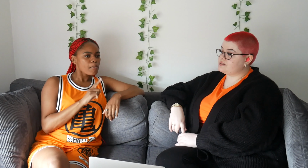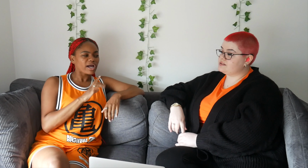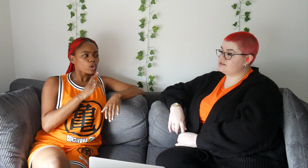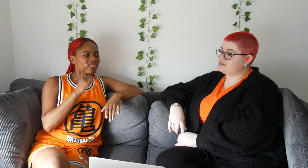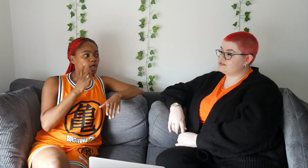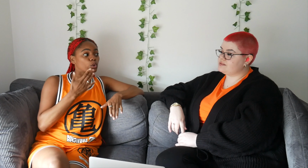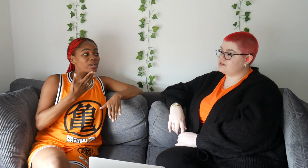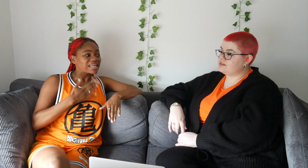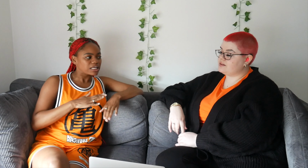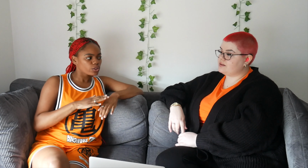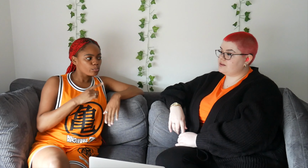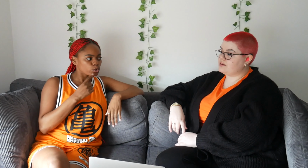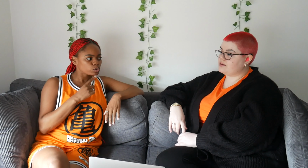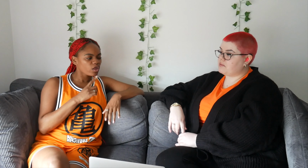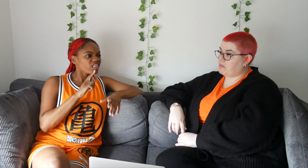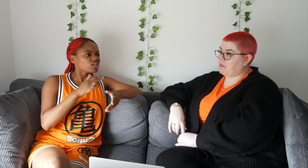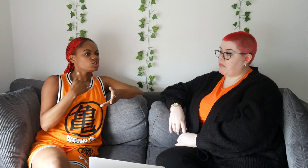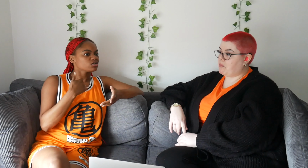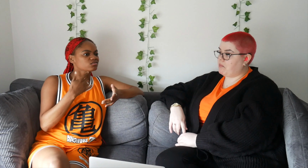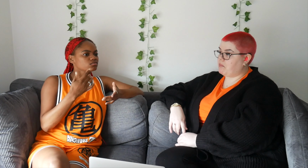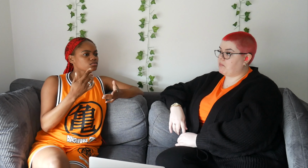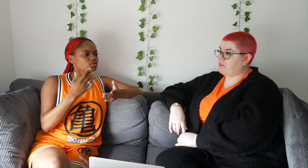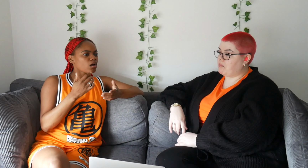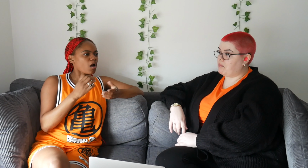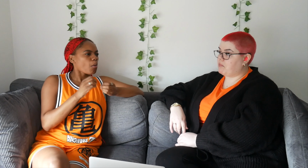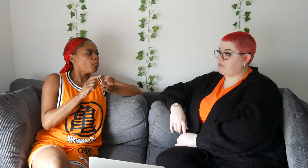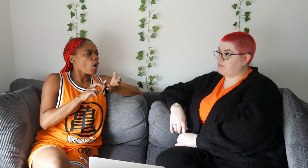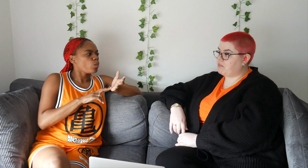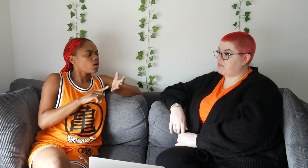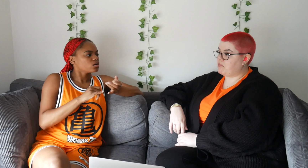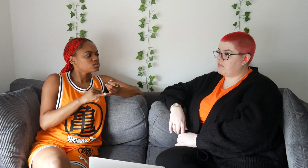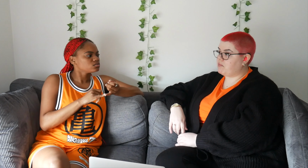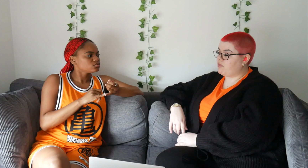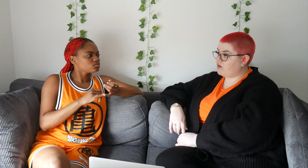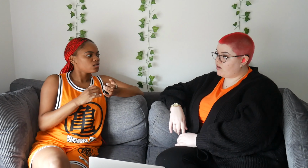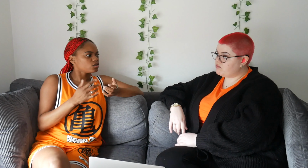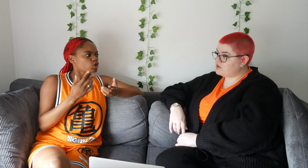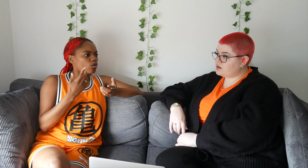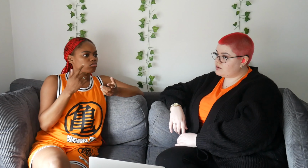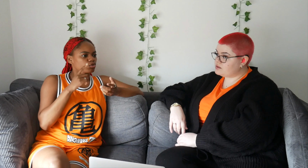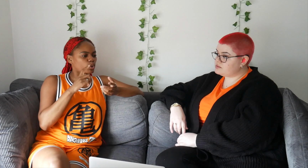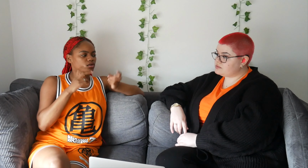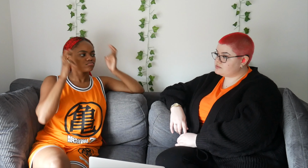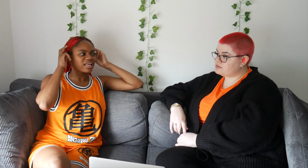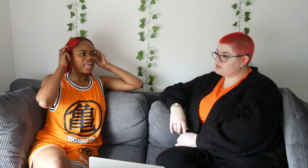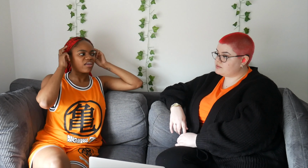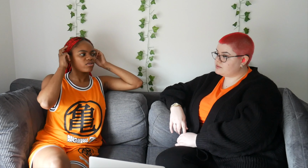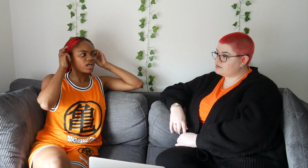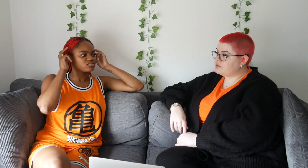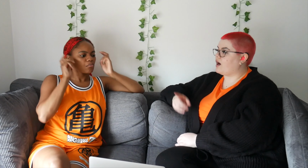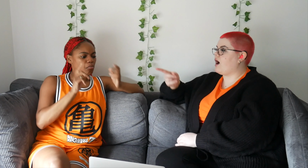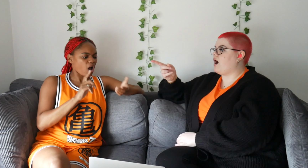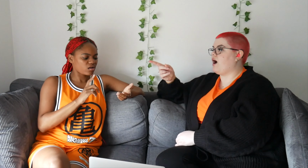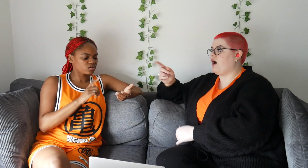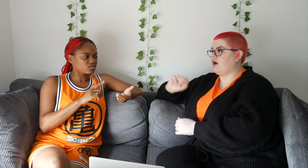after, but I don't think you need the Bluetooth. It's just like a bonus. So you can hear it through your hearing